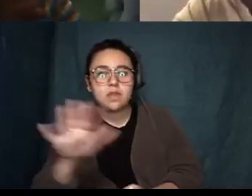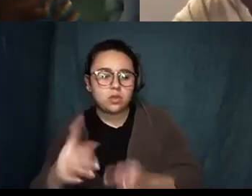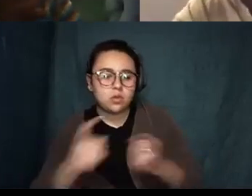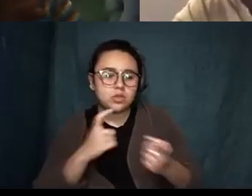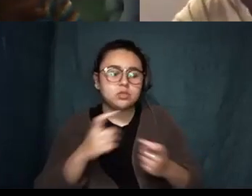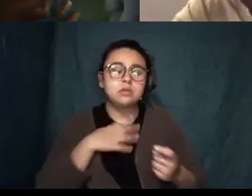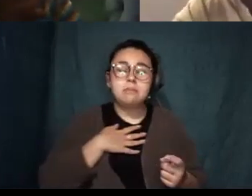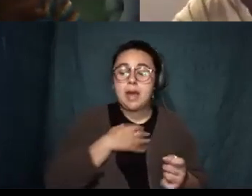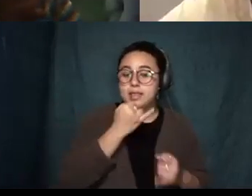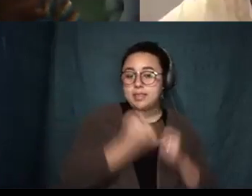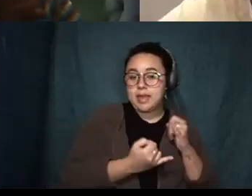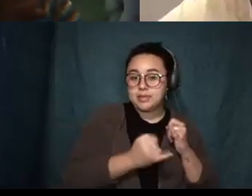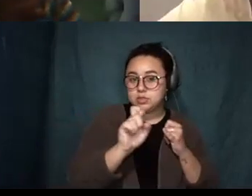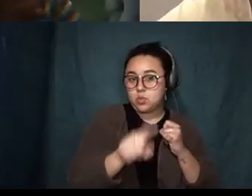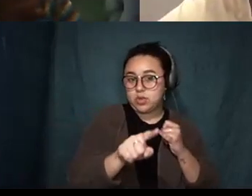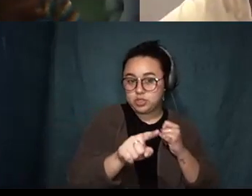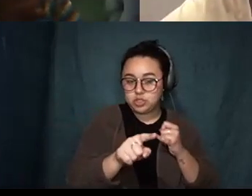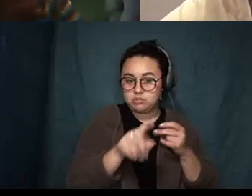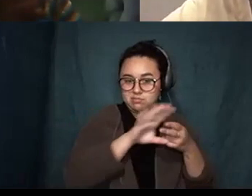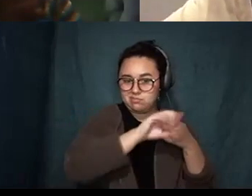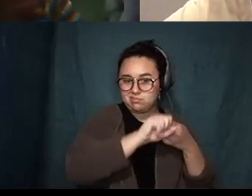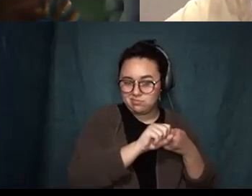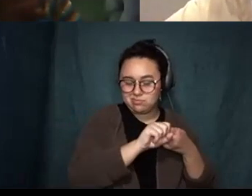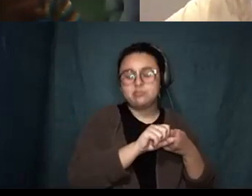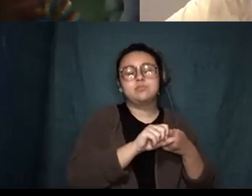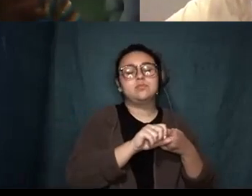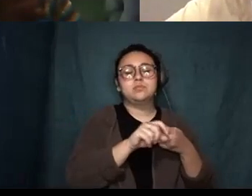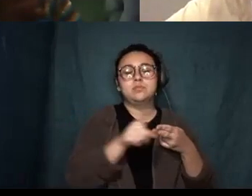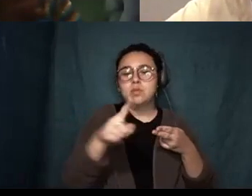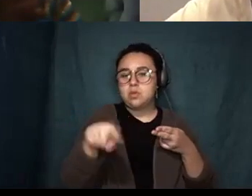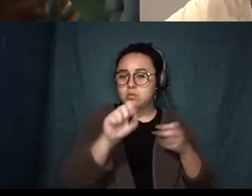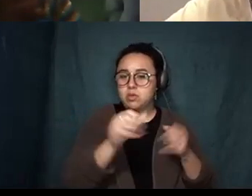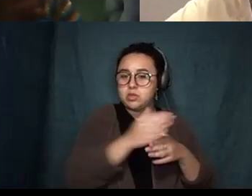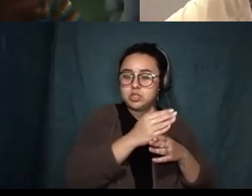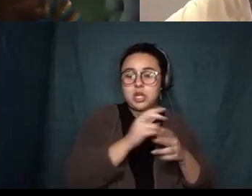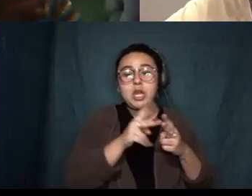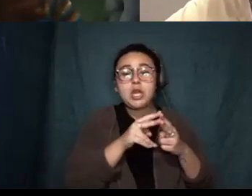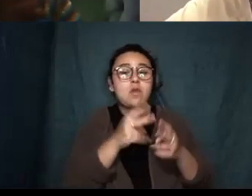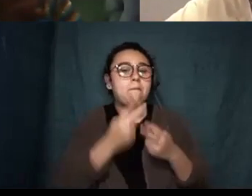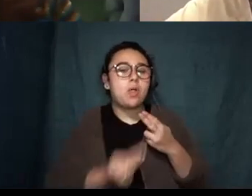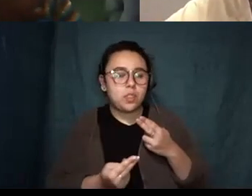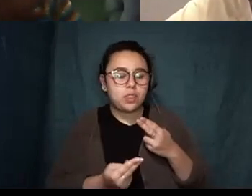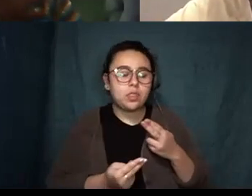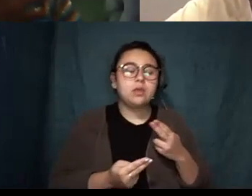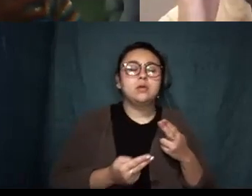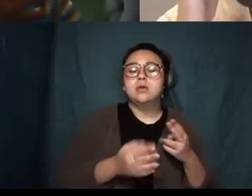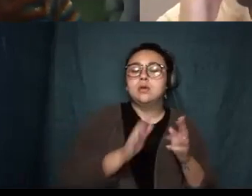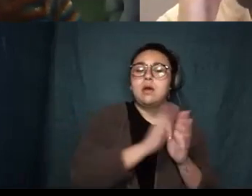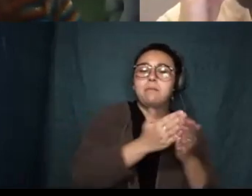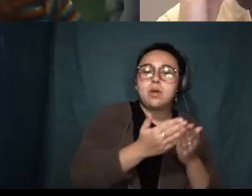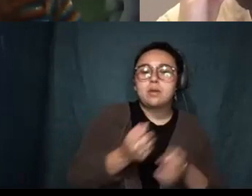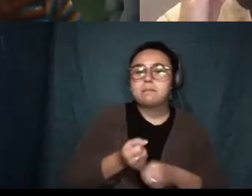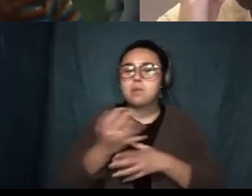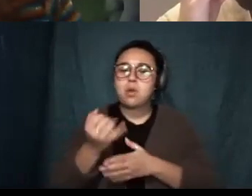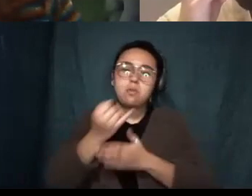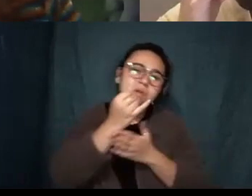question is uh you can share either or both a book or poem or piece of art